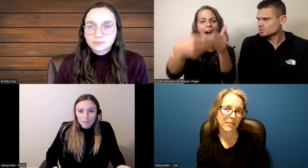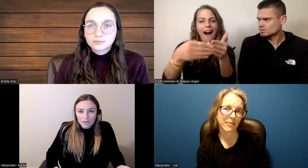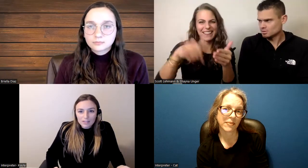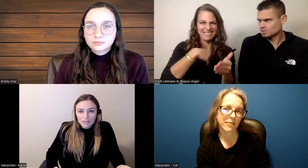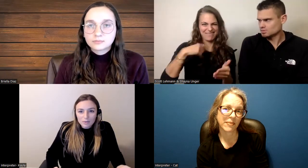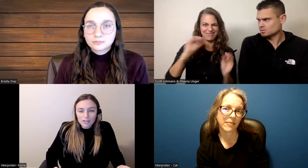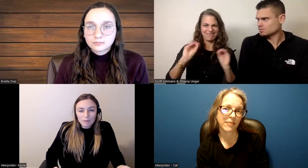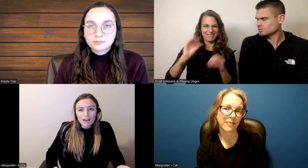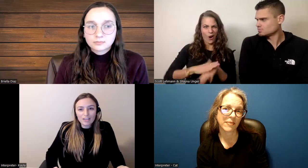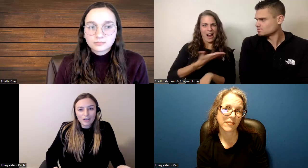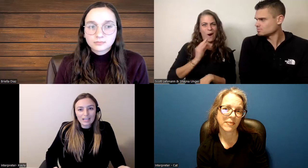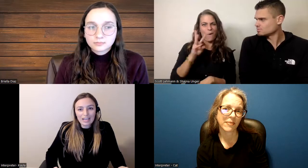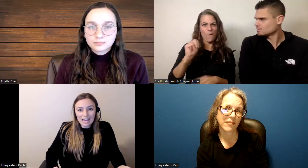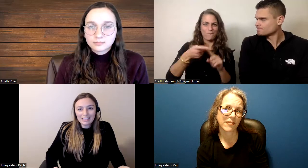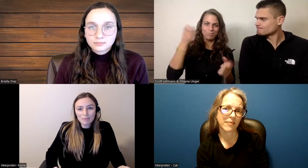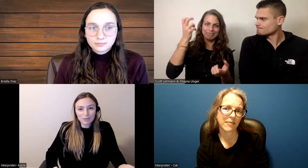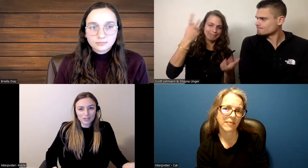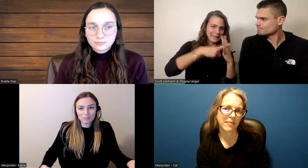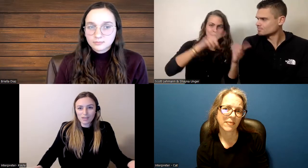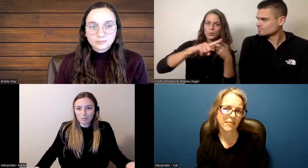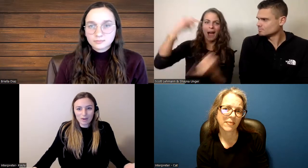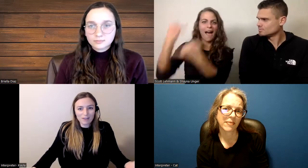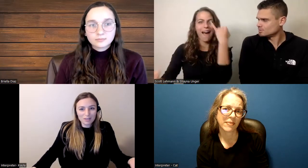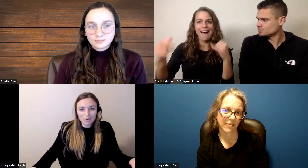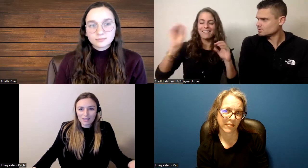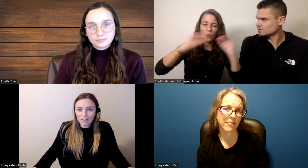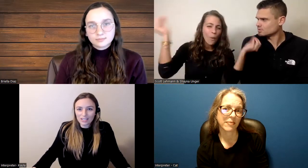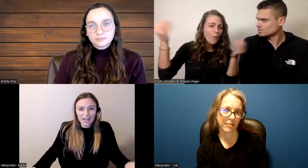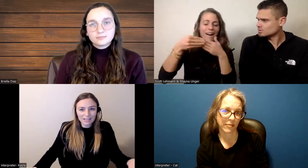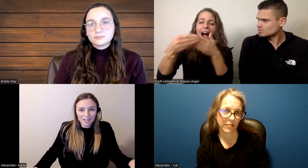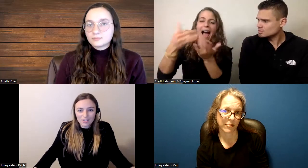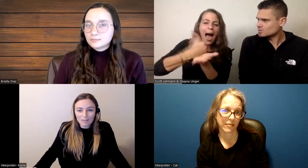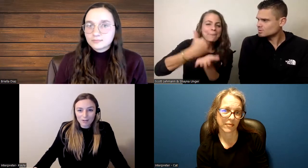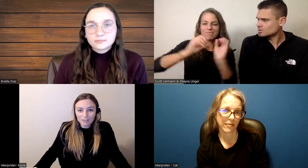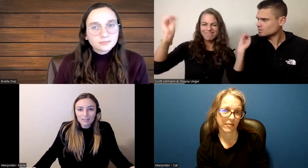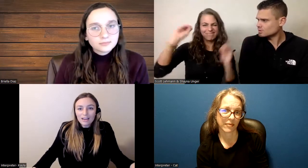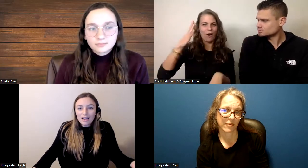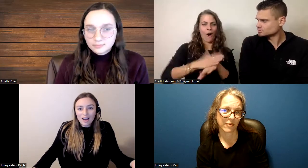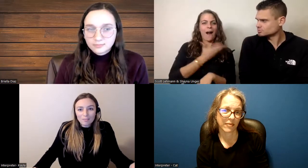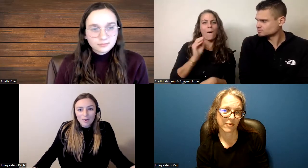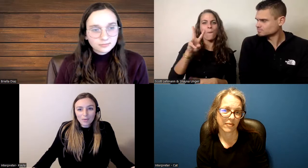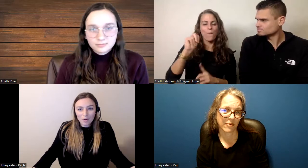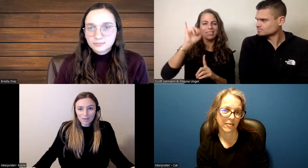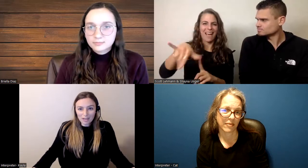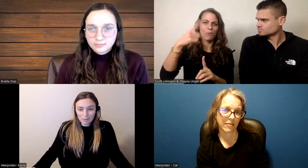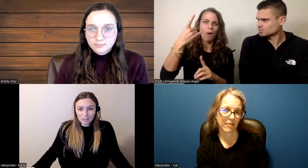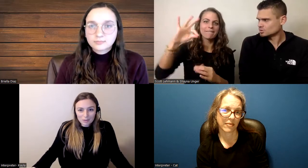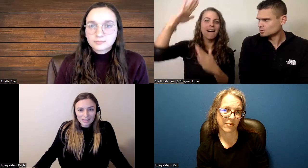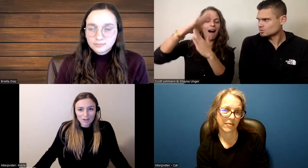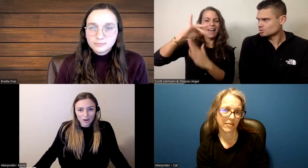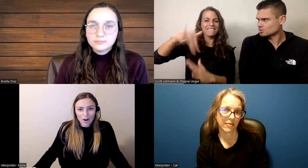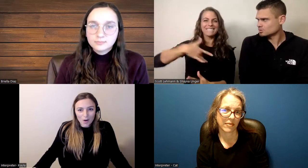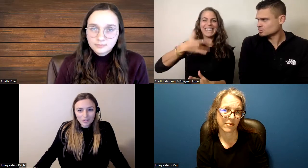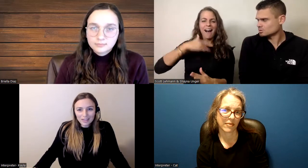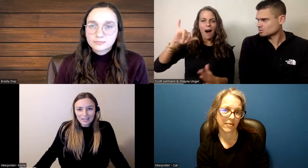know, we assumed that we would have a hearing guide. People assumed that we would have somebody there to guide us up to the mountain. You know, but we were doing